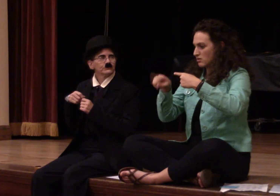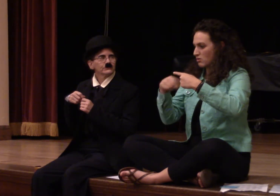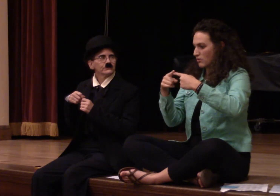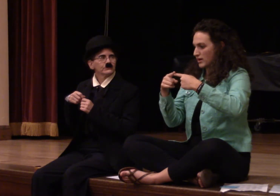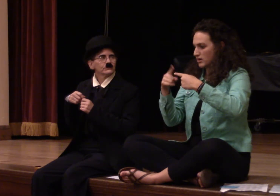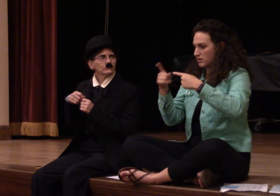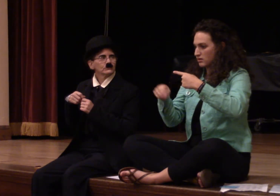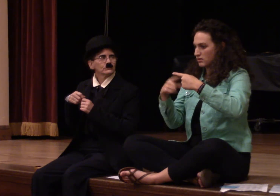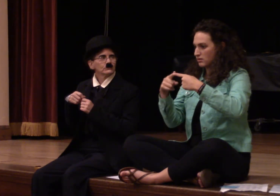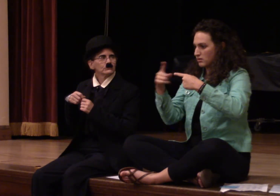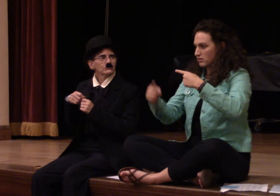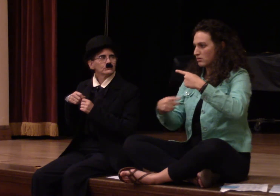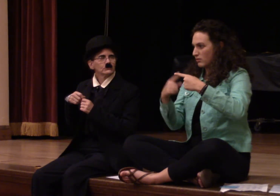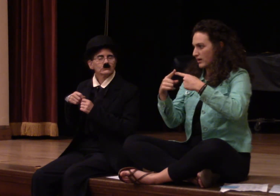When.